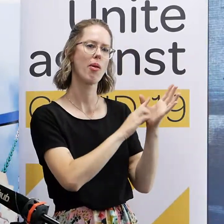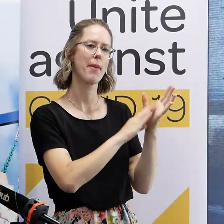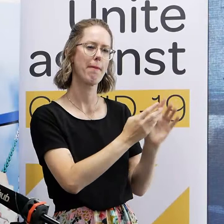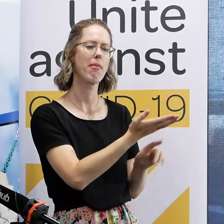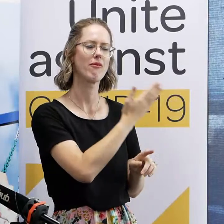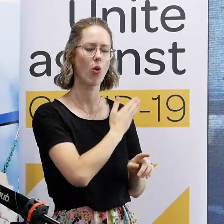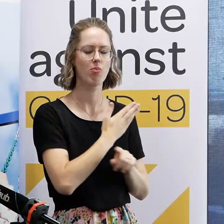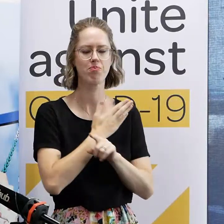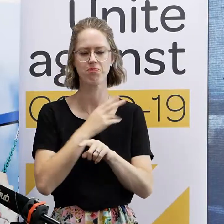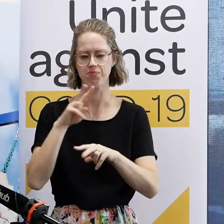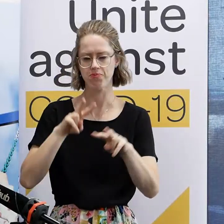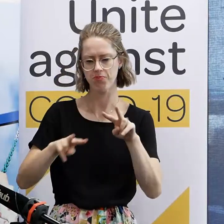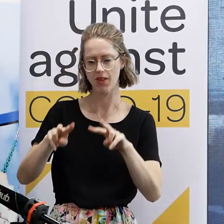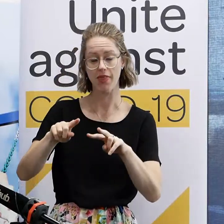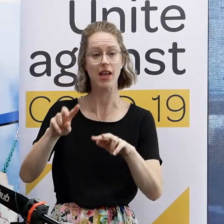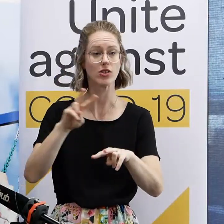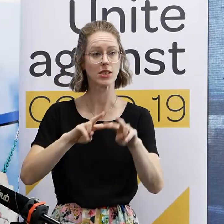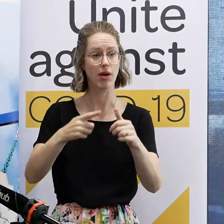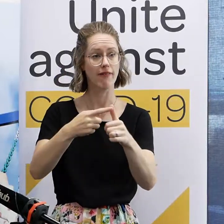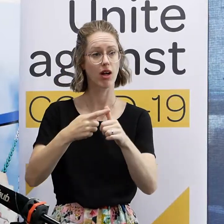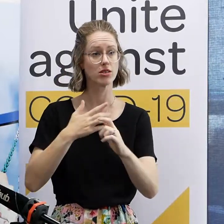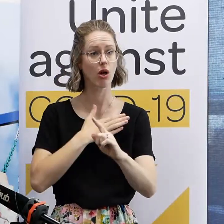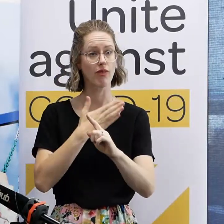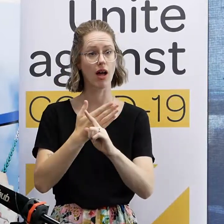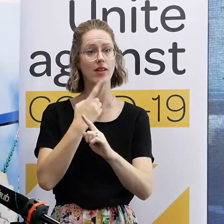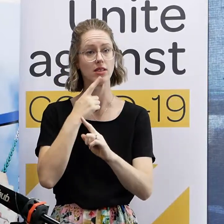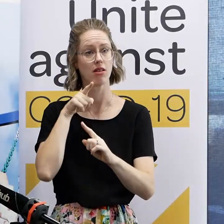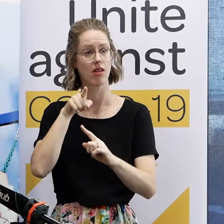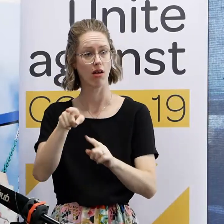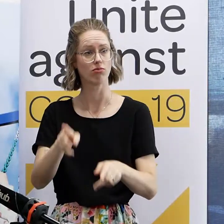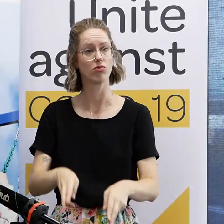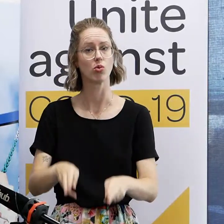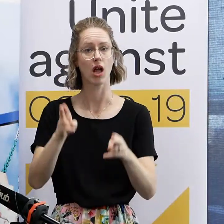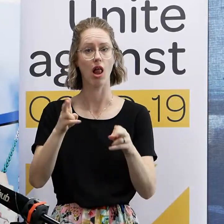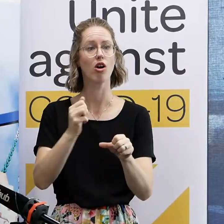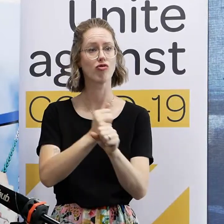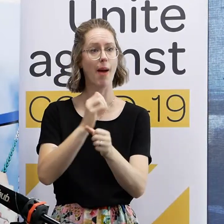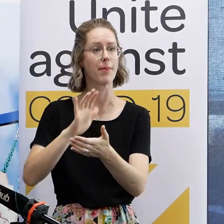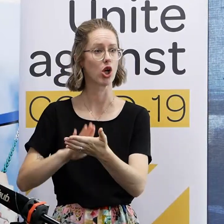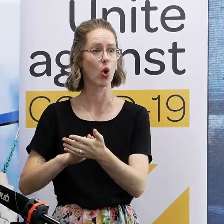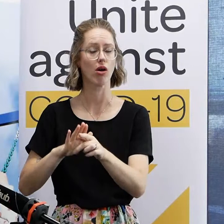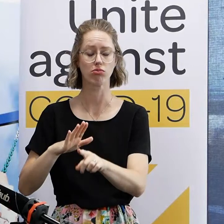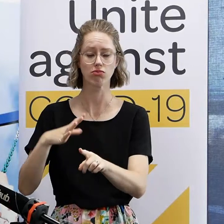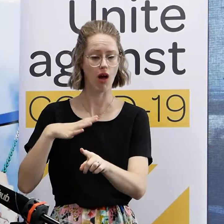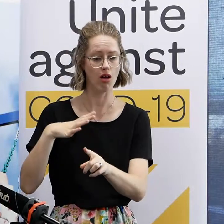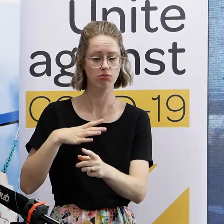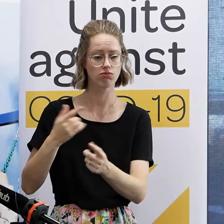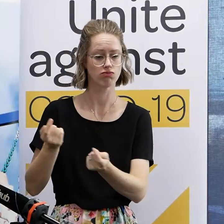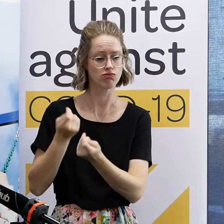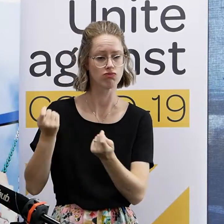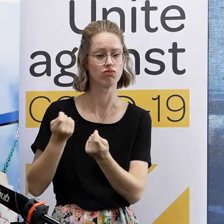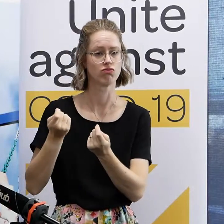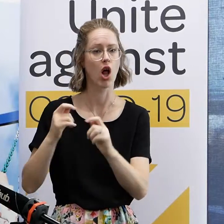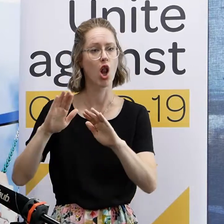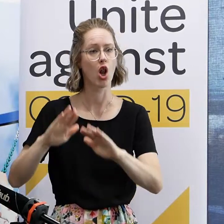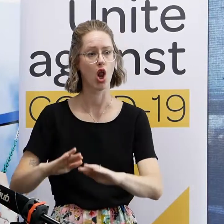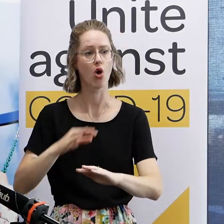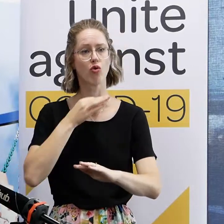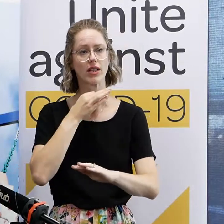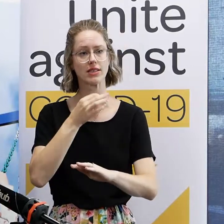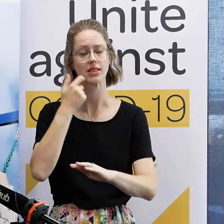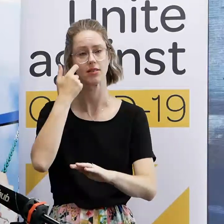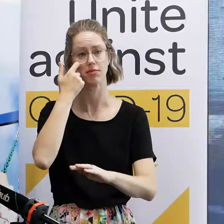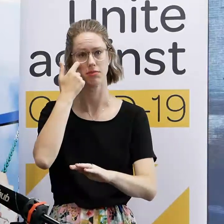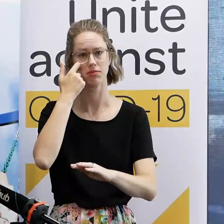And currently, their assessment and advice to us is the Grand Mercure is fit for purpose to operate and is very low risk. And